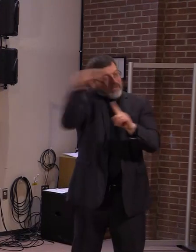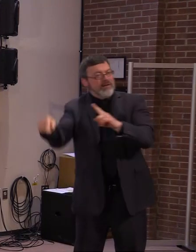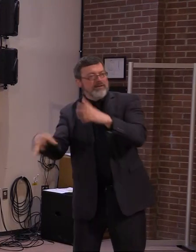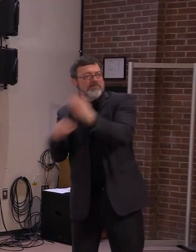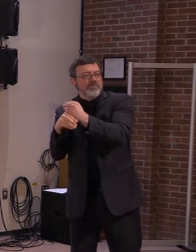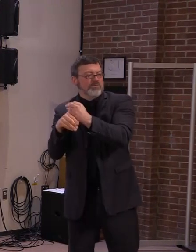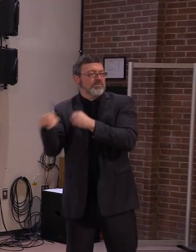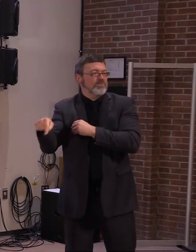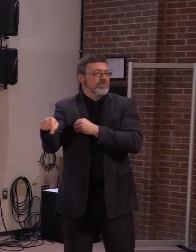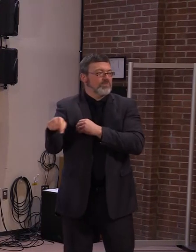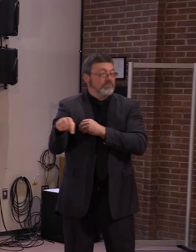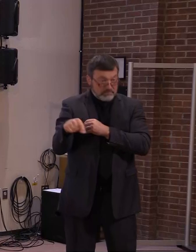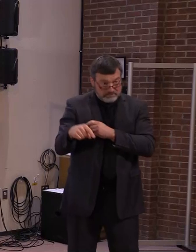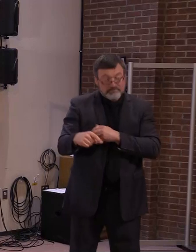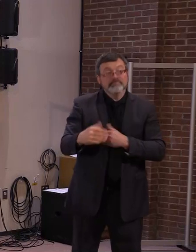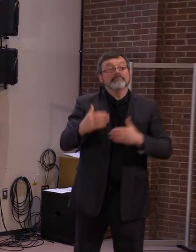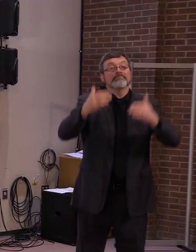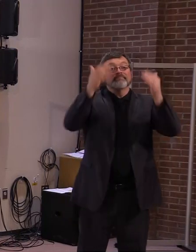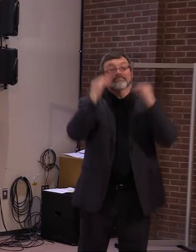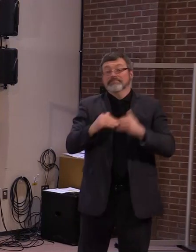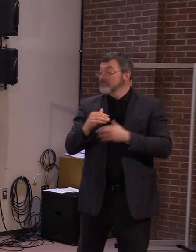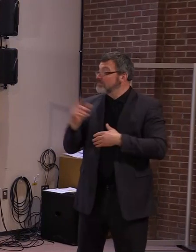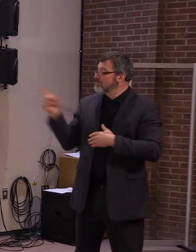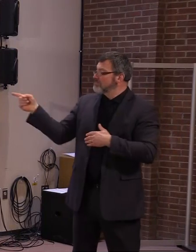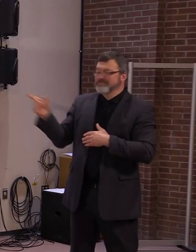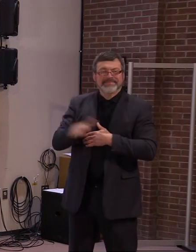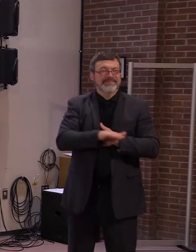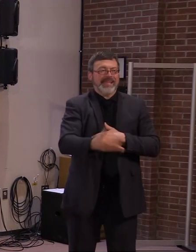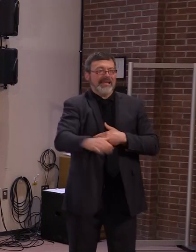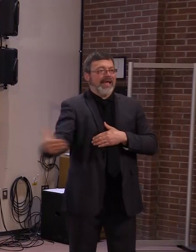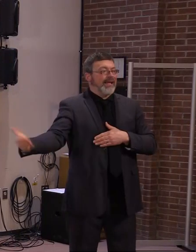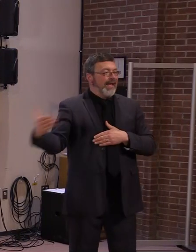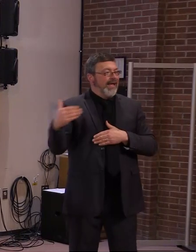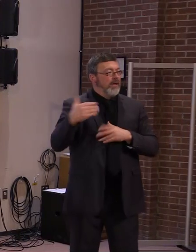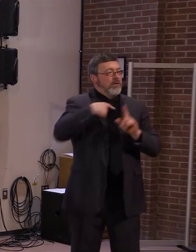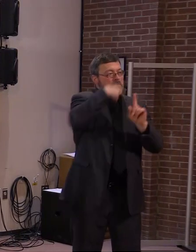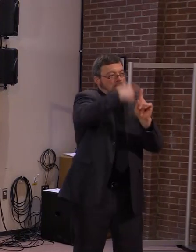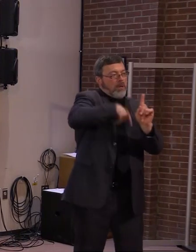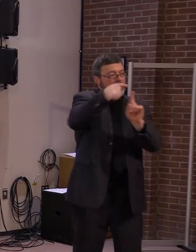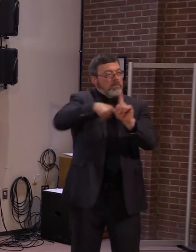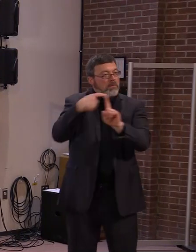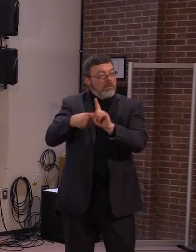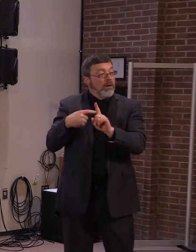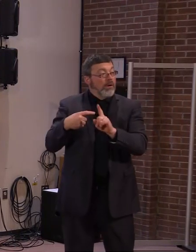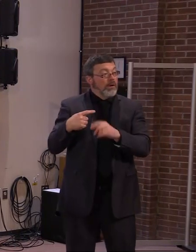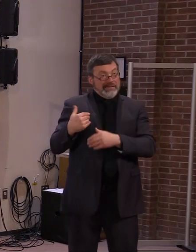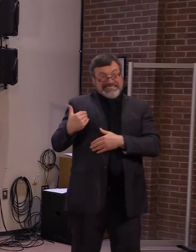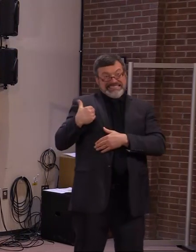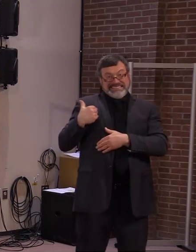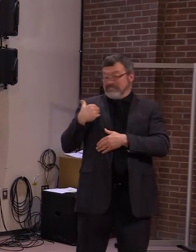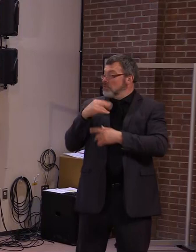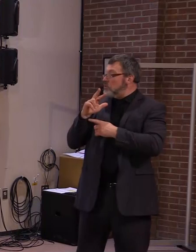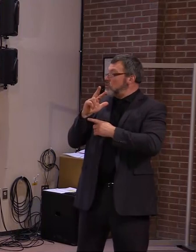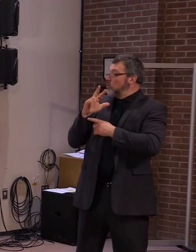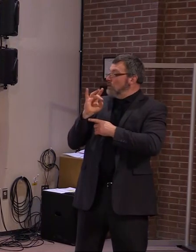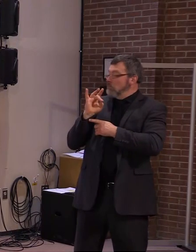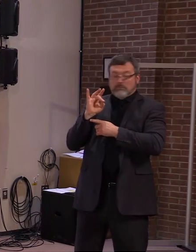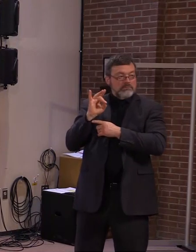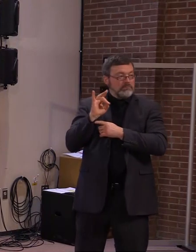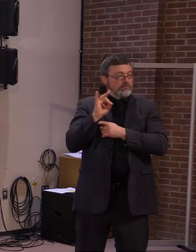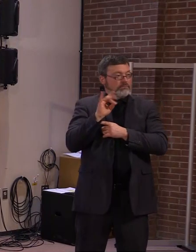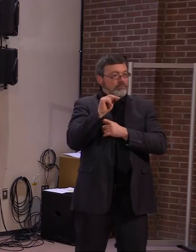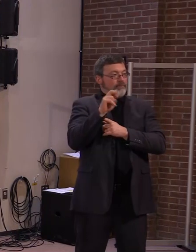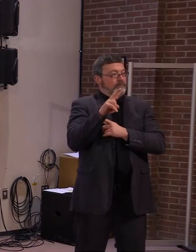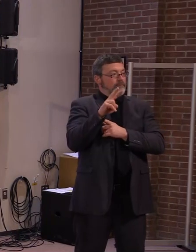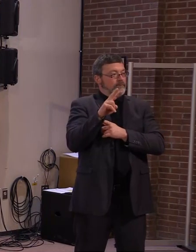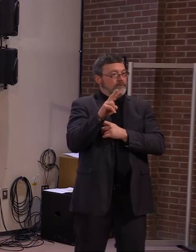fatalities in November as of today, and then 5 fatalities reported so far for the month of December. And as you can see, we reported this last week, but